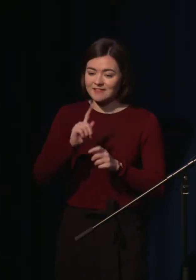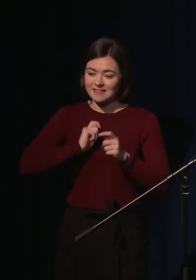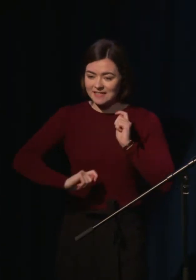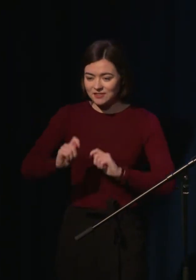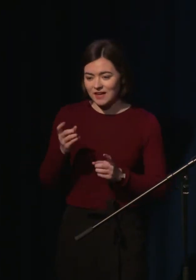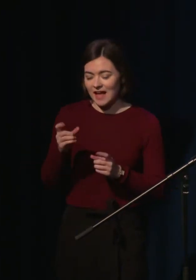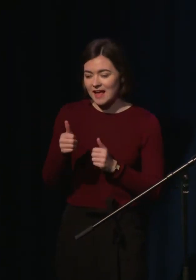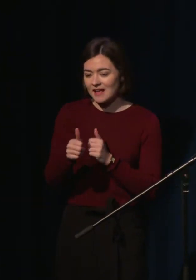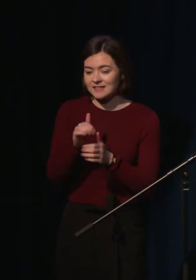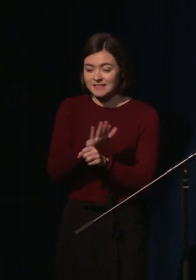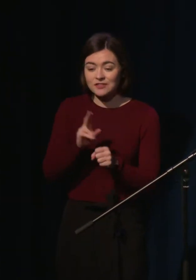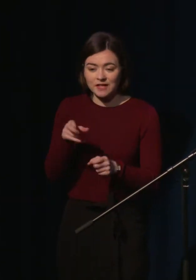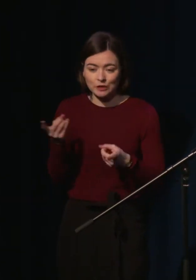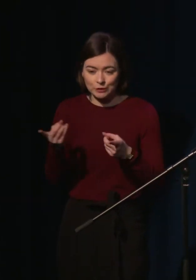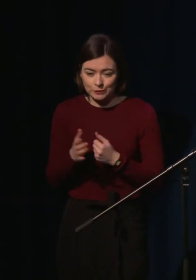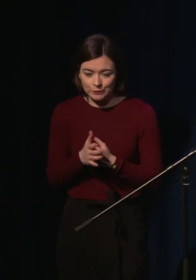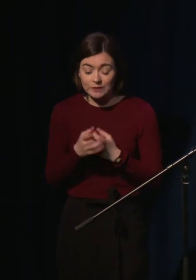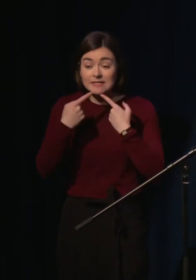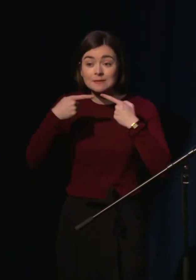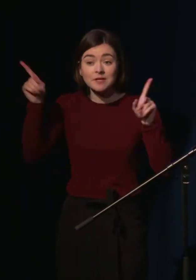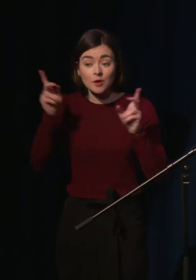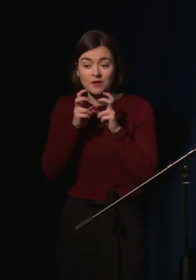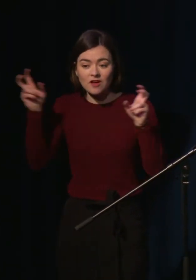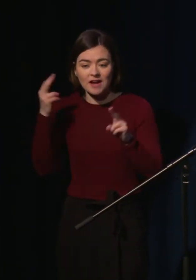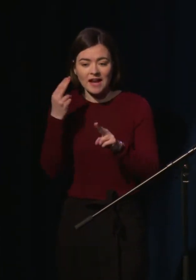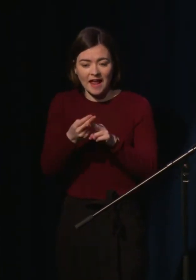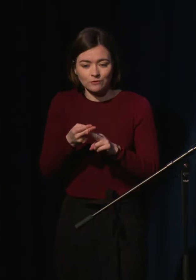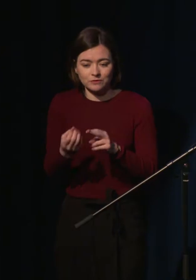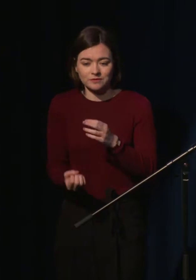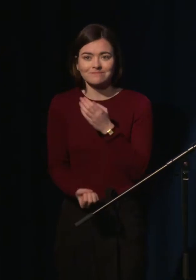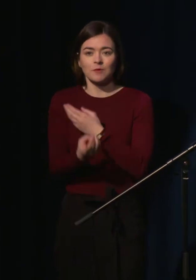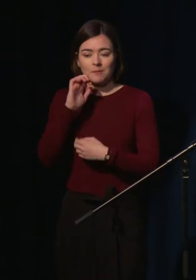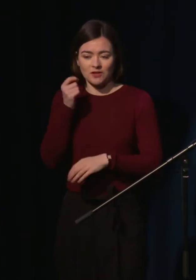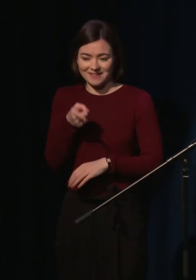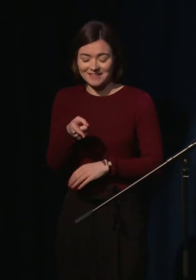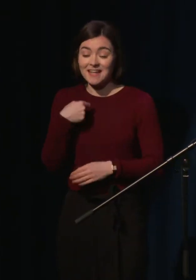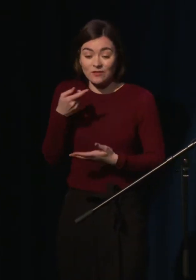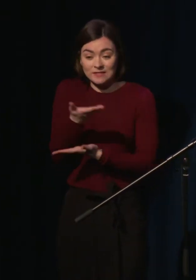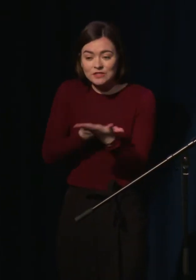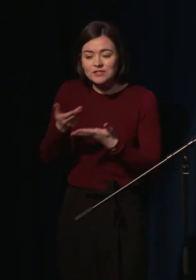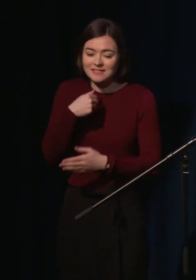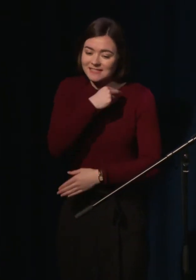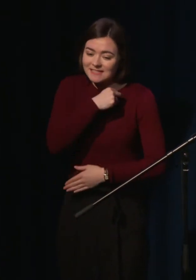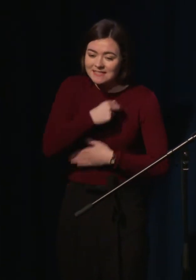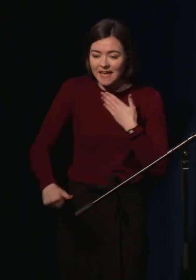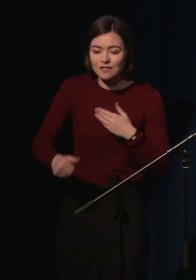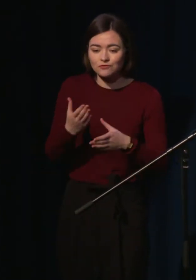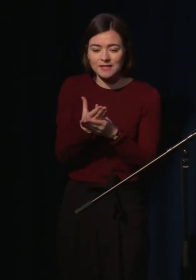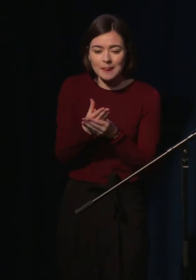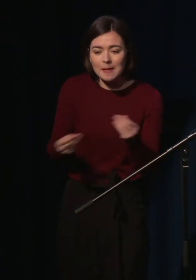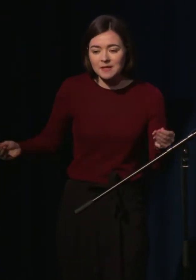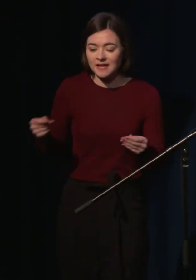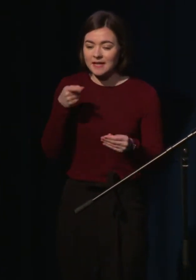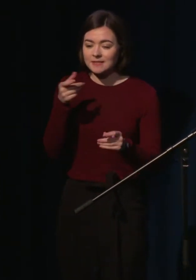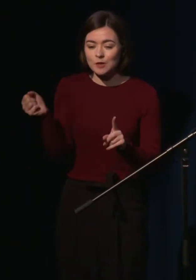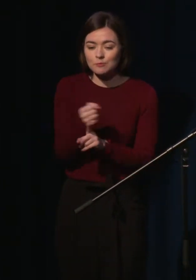take. Speak up and call it out was born out of these discussions, and today is about the elimination of abuse of